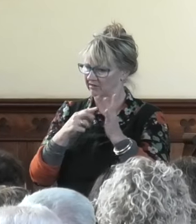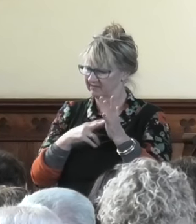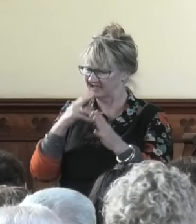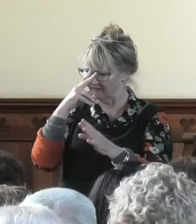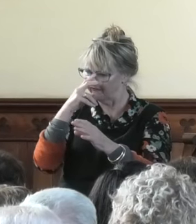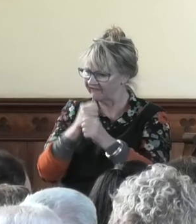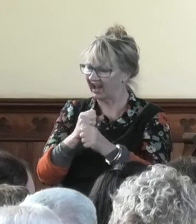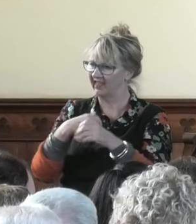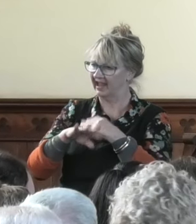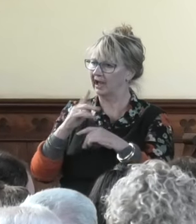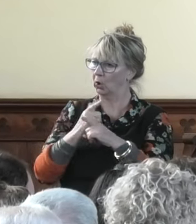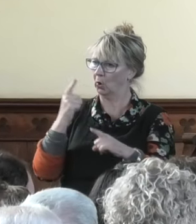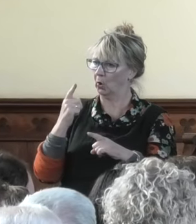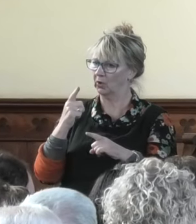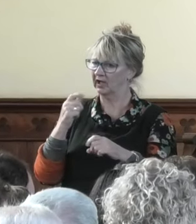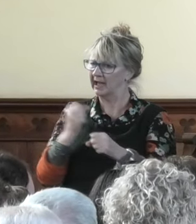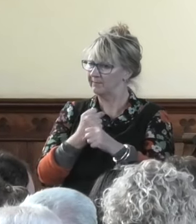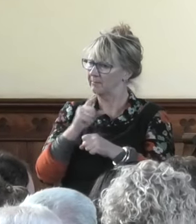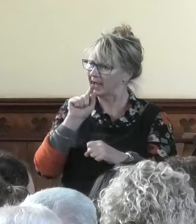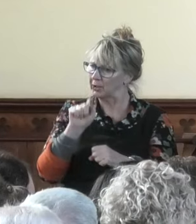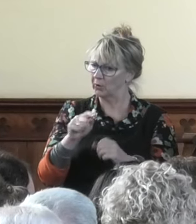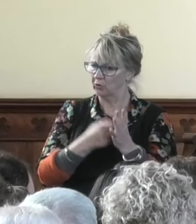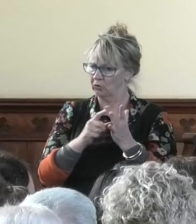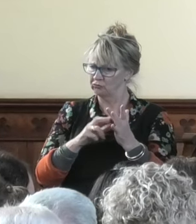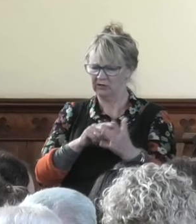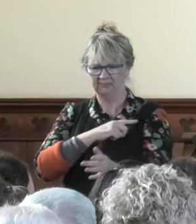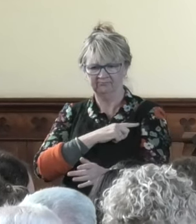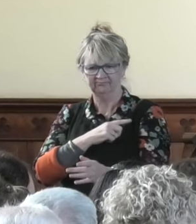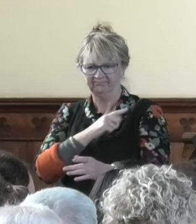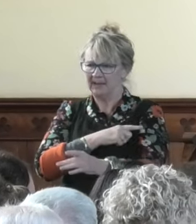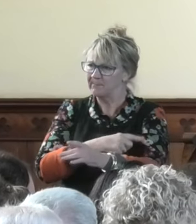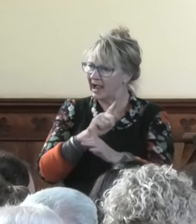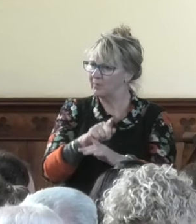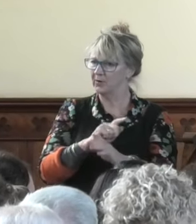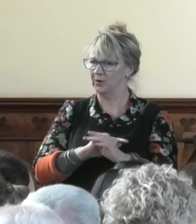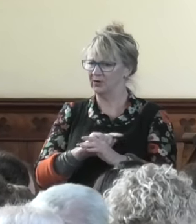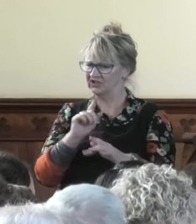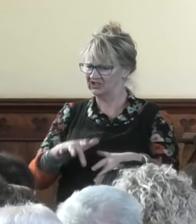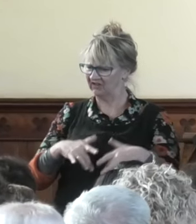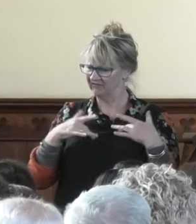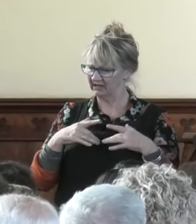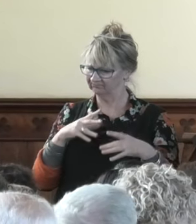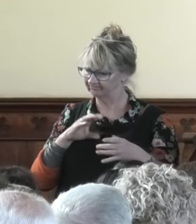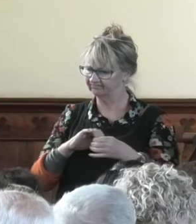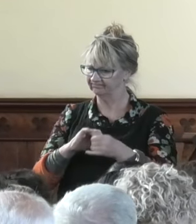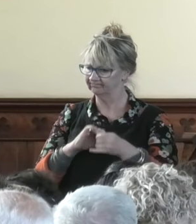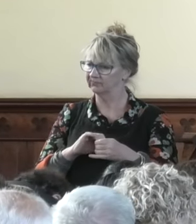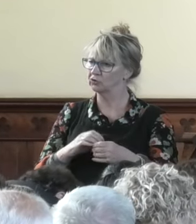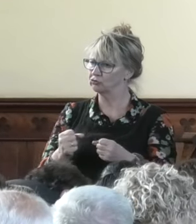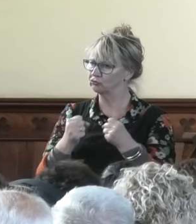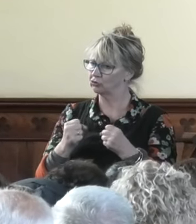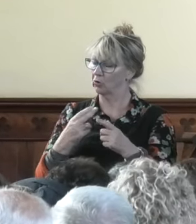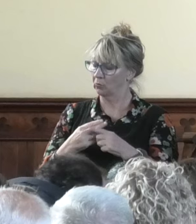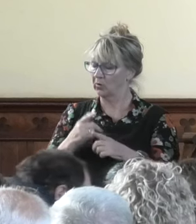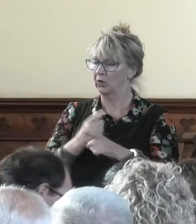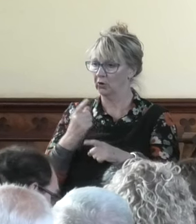shaped her, informed her, and empowered her. And in celebrating her faith, we give the glory